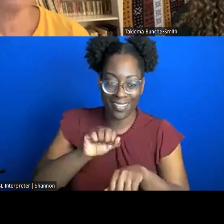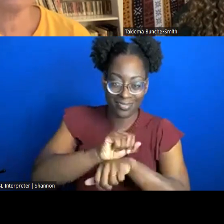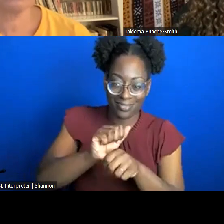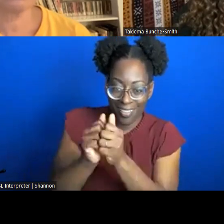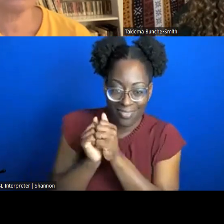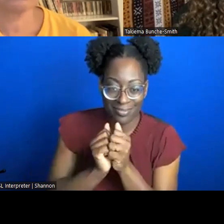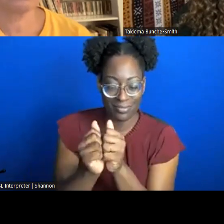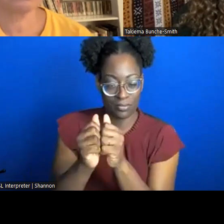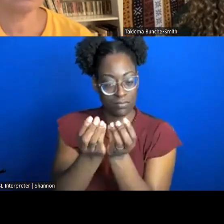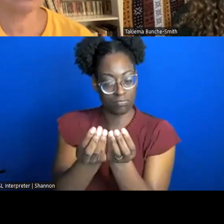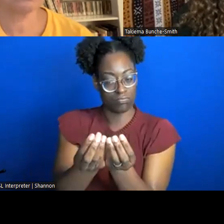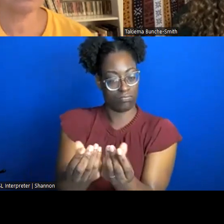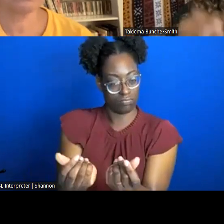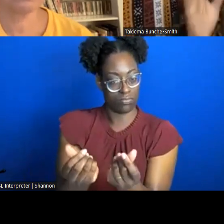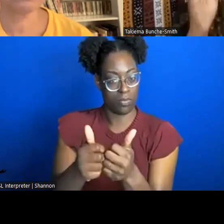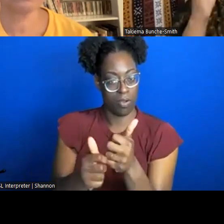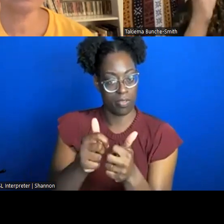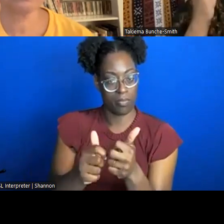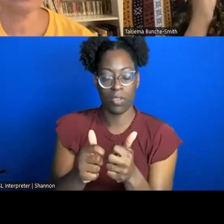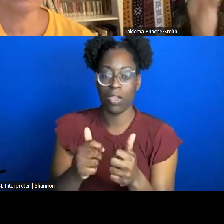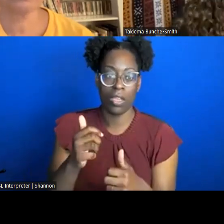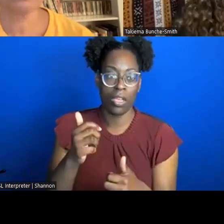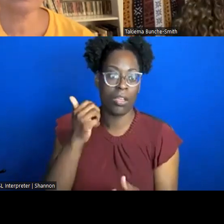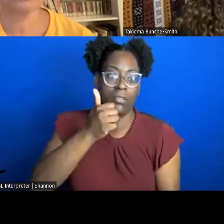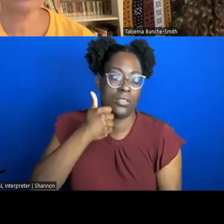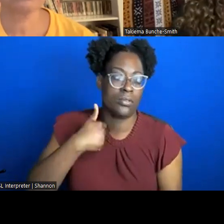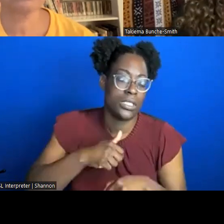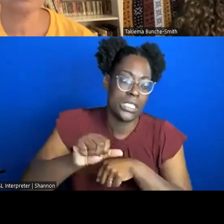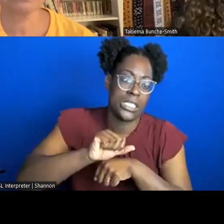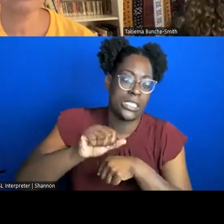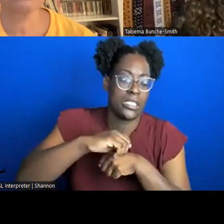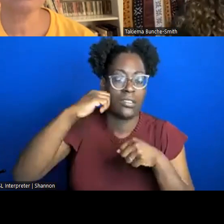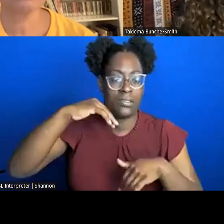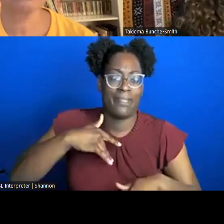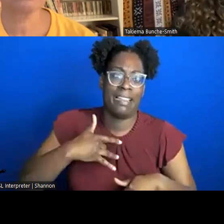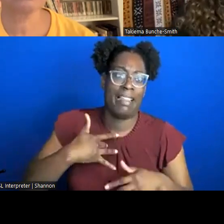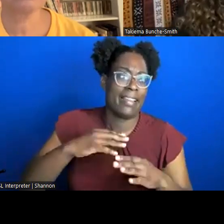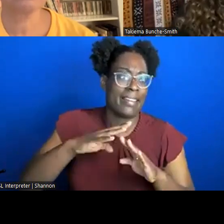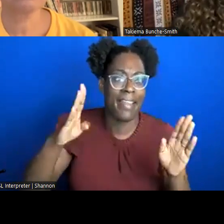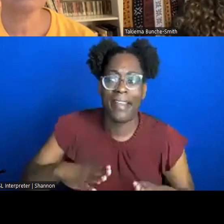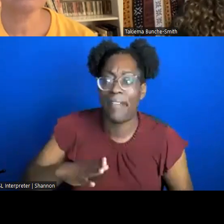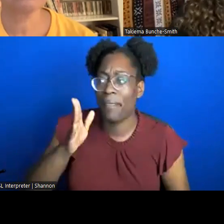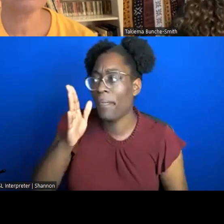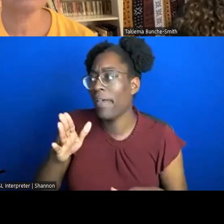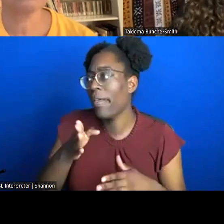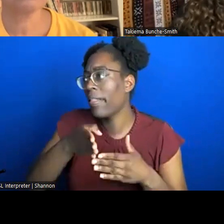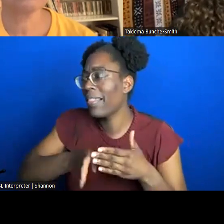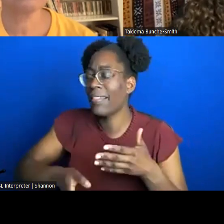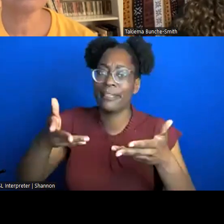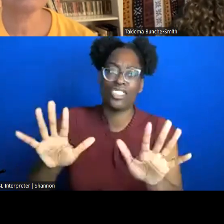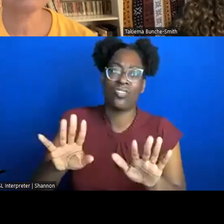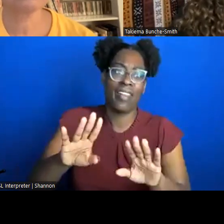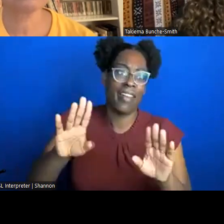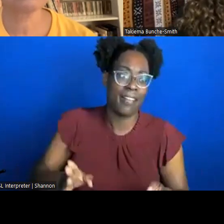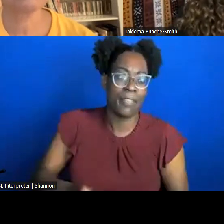reach. So I like hearing that. It's like I have to remember that on days. We need